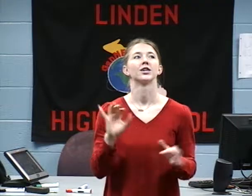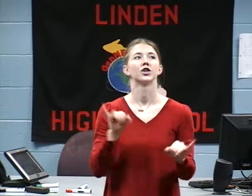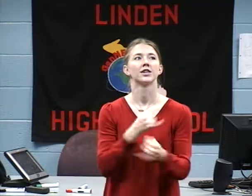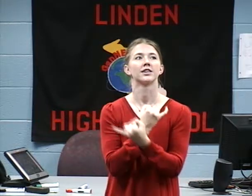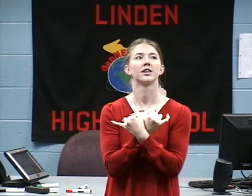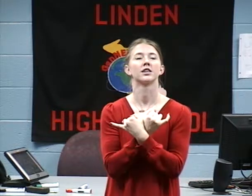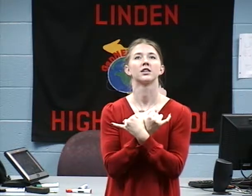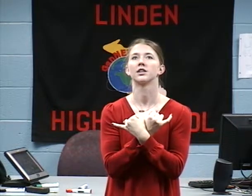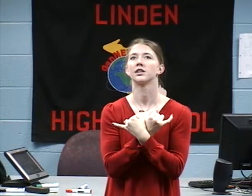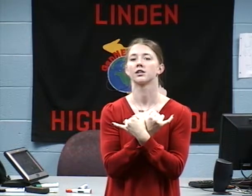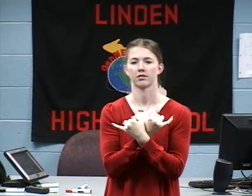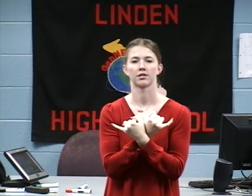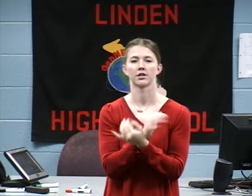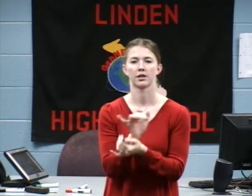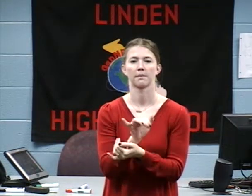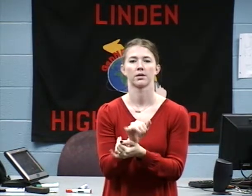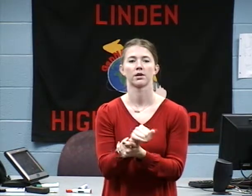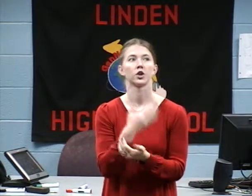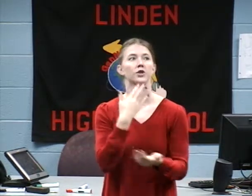I say crocodile.